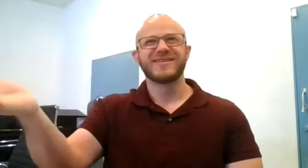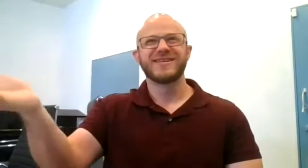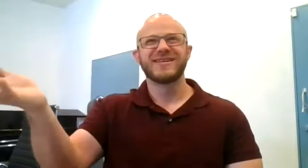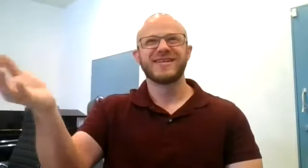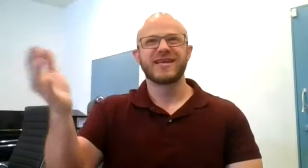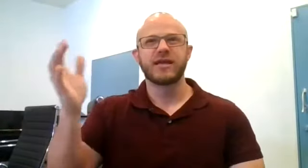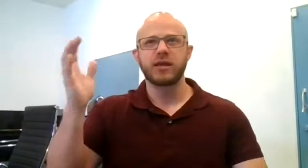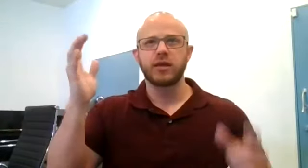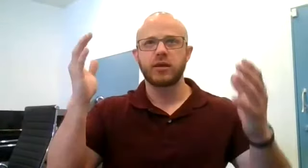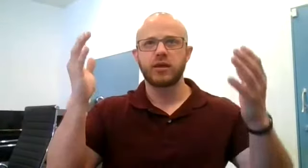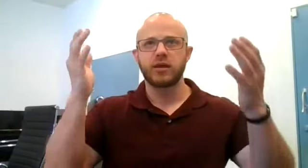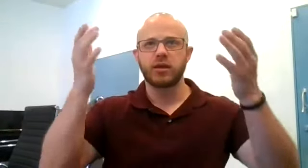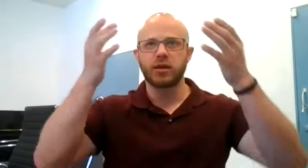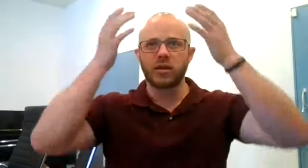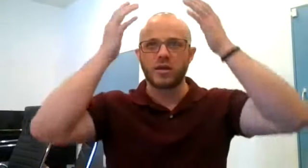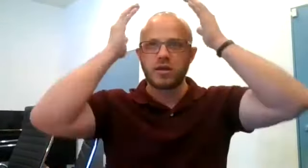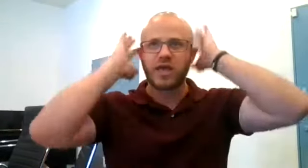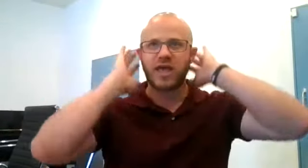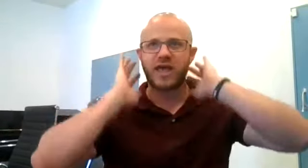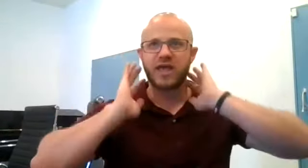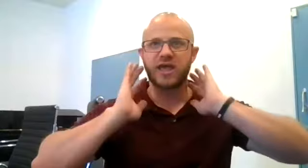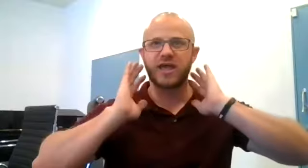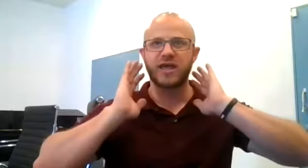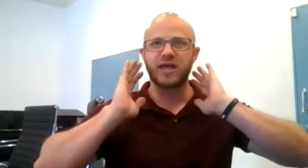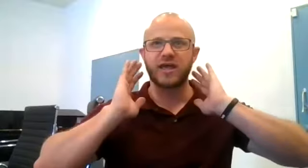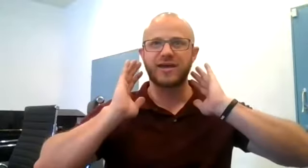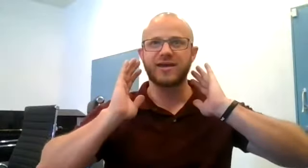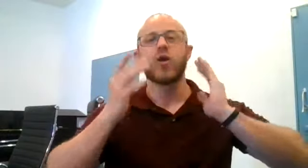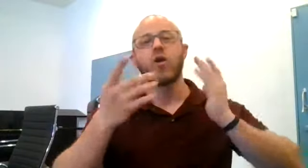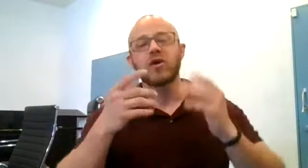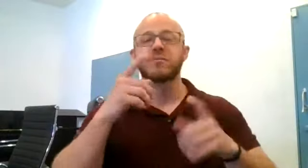Hair sometimes, depending on the style. If it's like a bob, I do hair, or